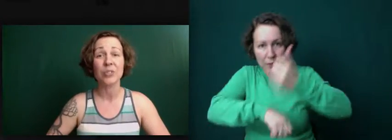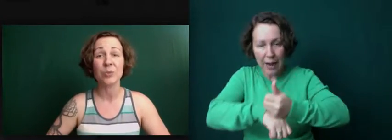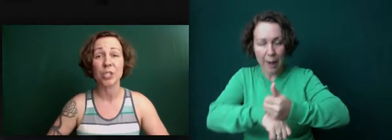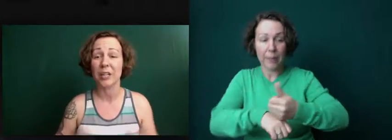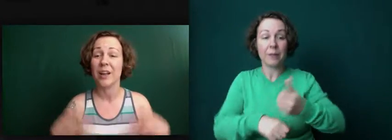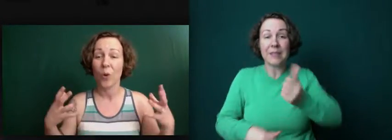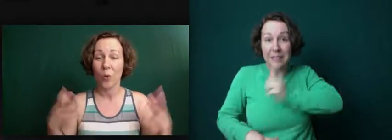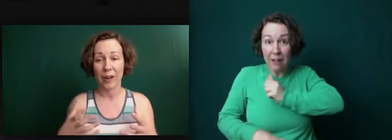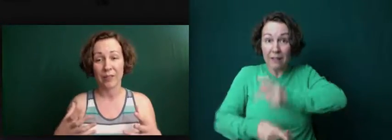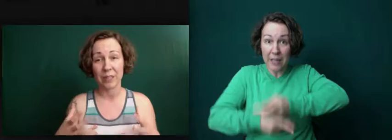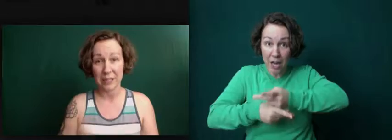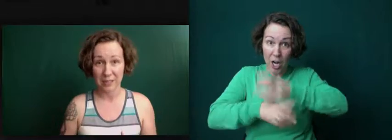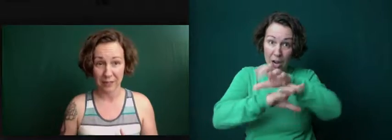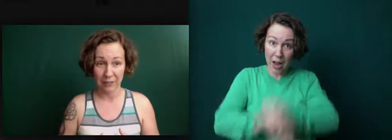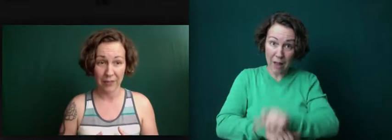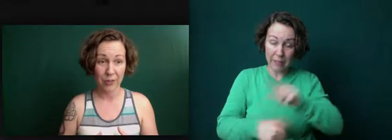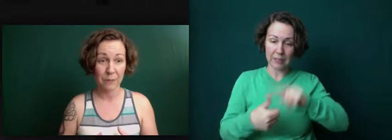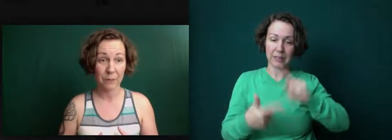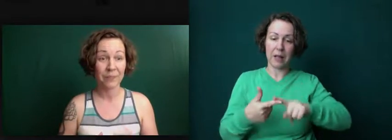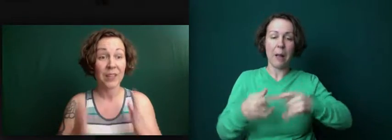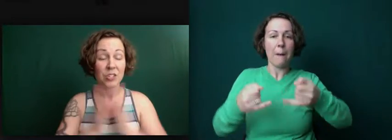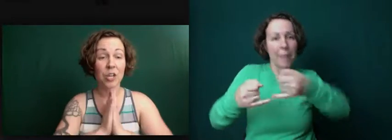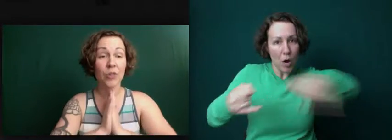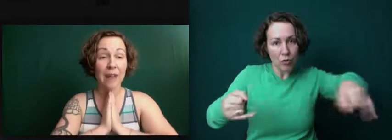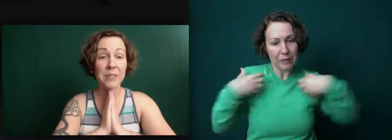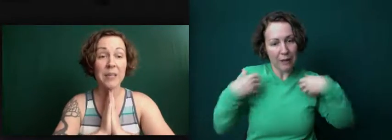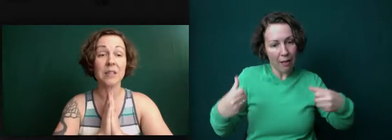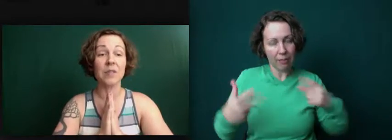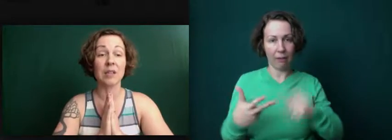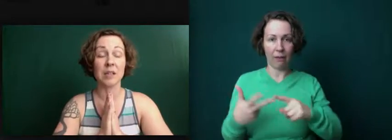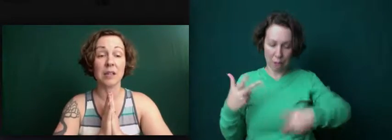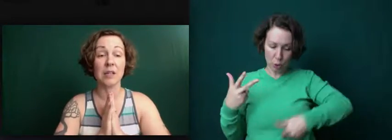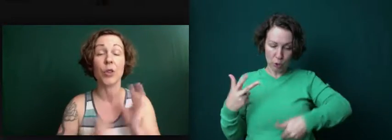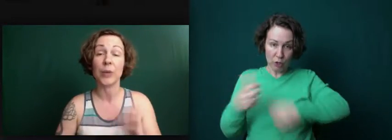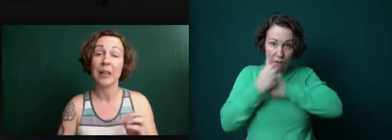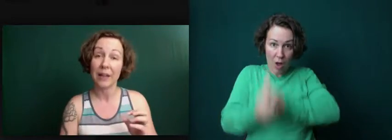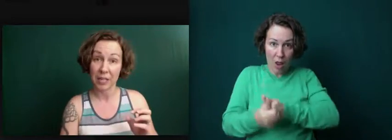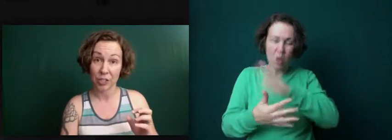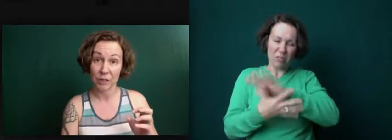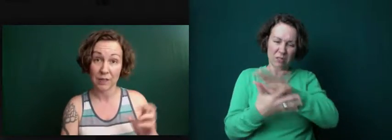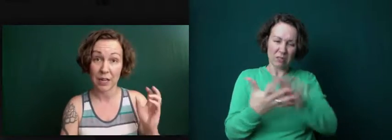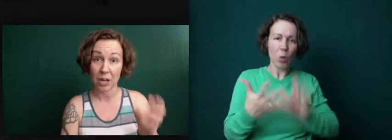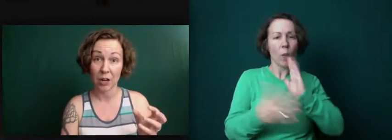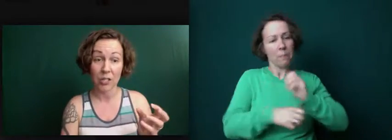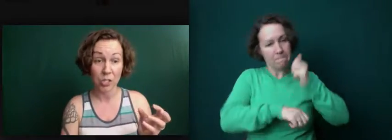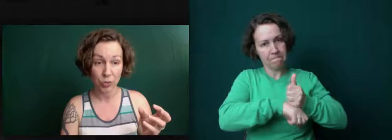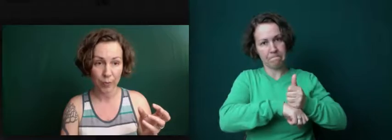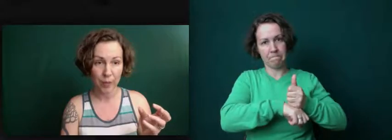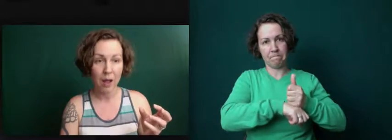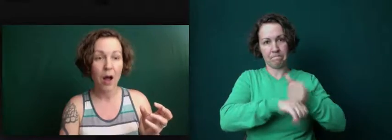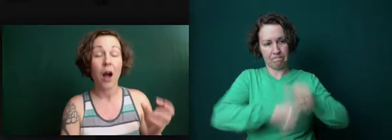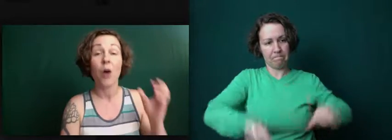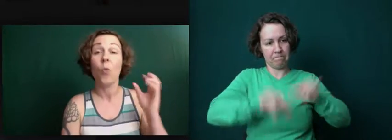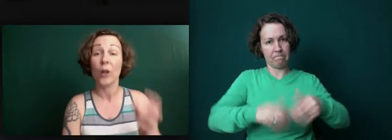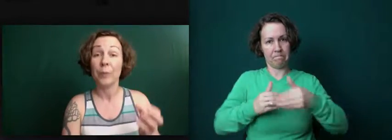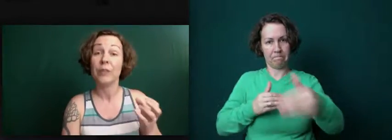listening to our intuition. We're going to really solidify those. So the last piece of this is the 3 live sessions that are on